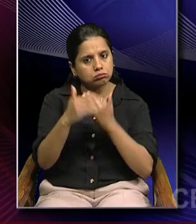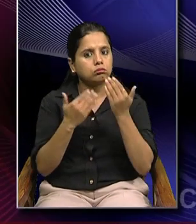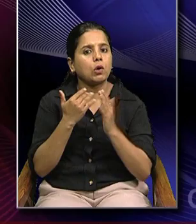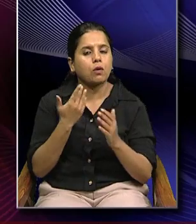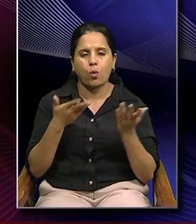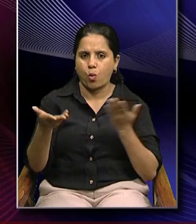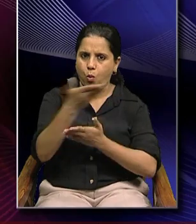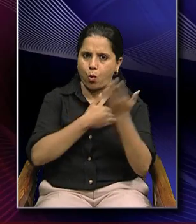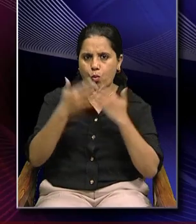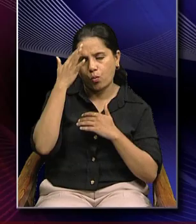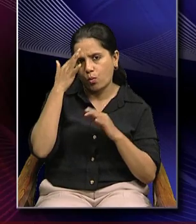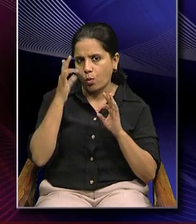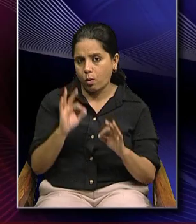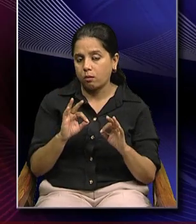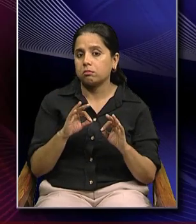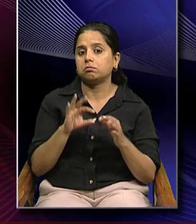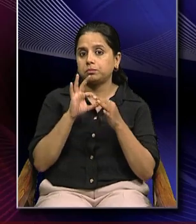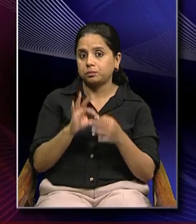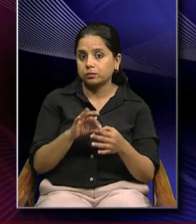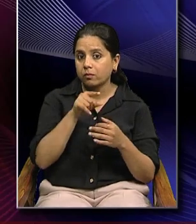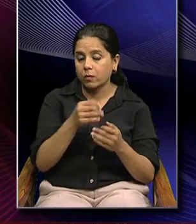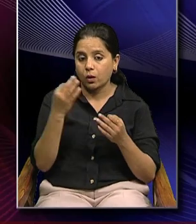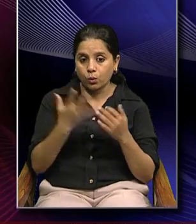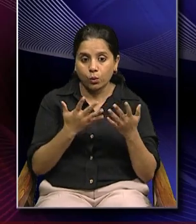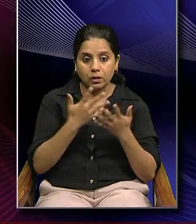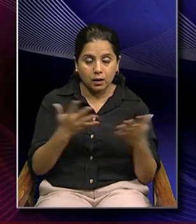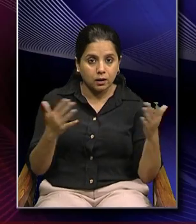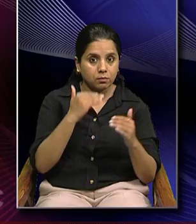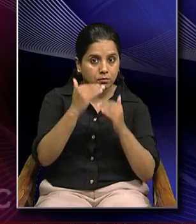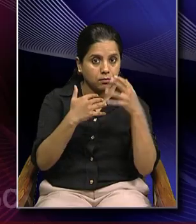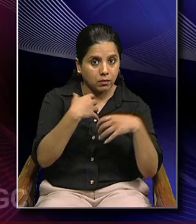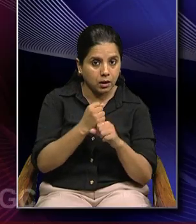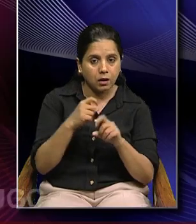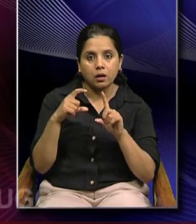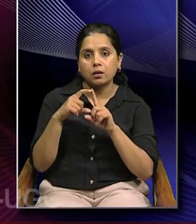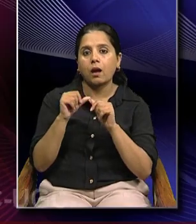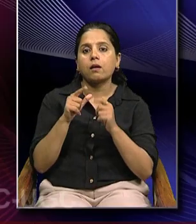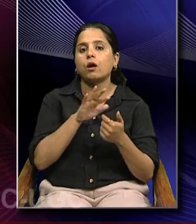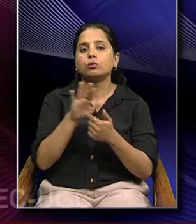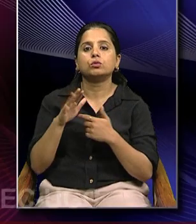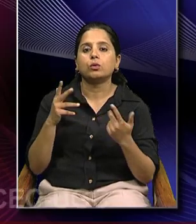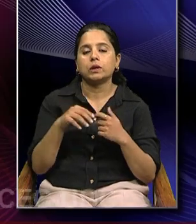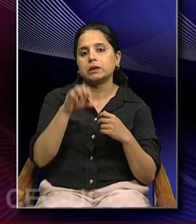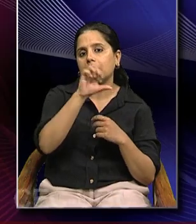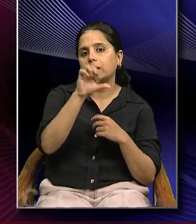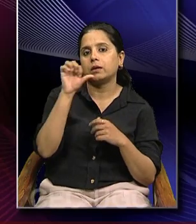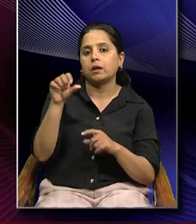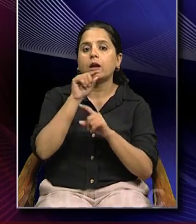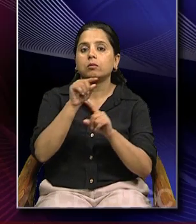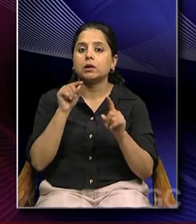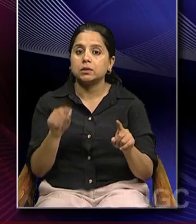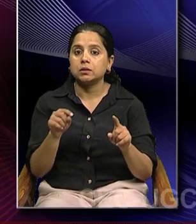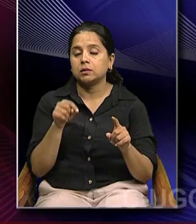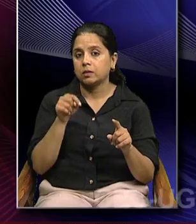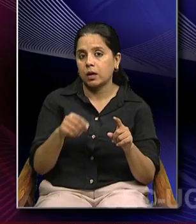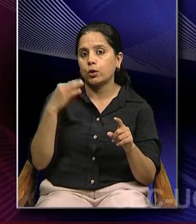we all know that with regard to new product development, the data indicates that 99% of